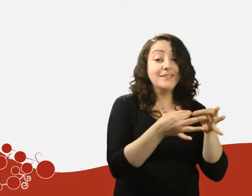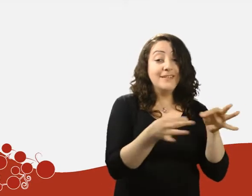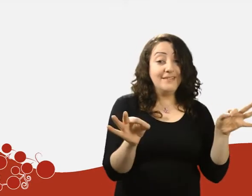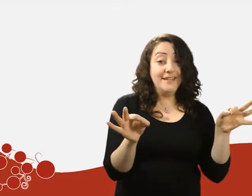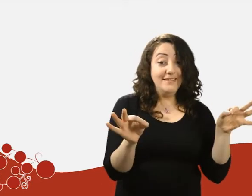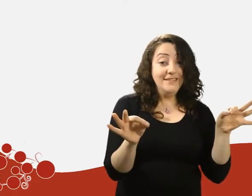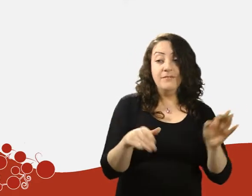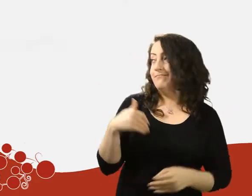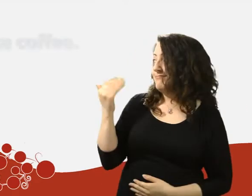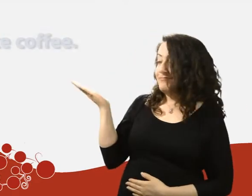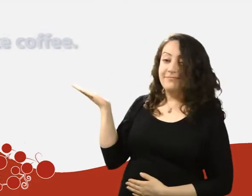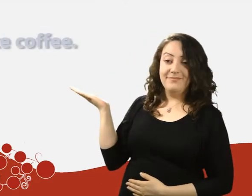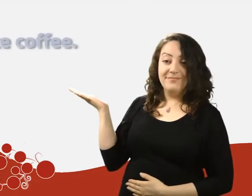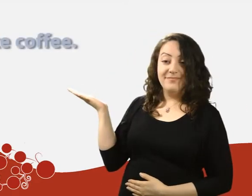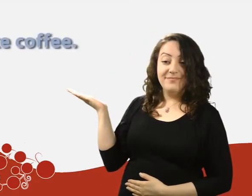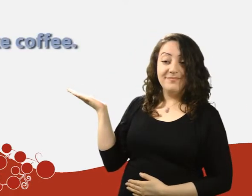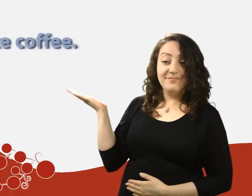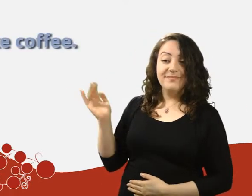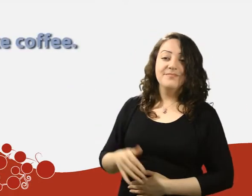For a sentence such as, I like coffee,